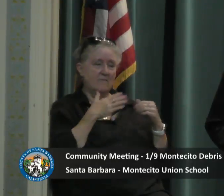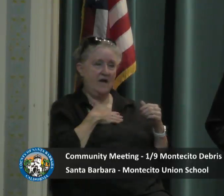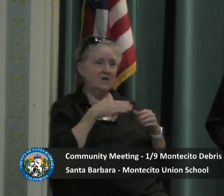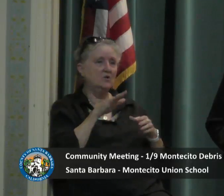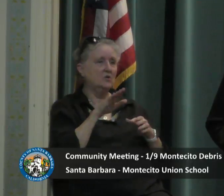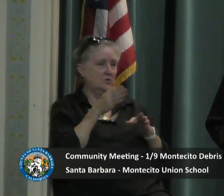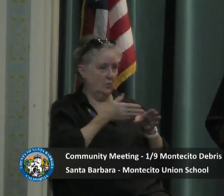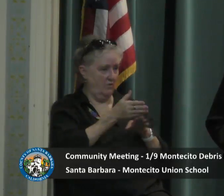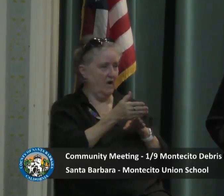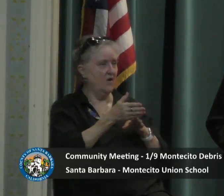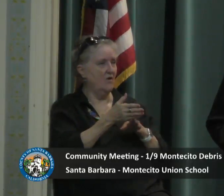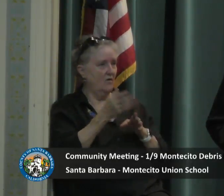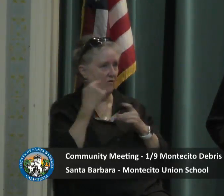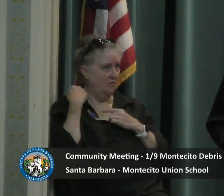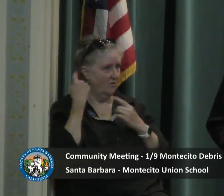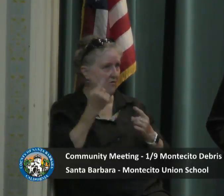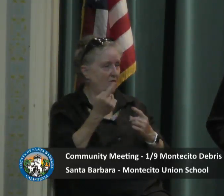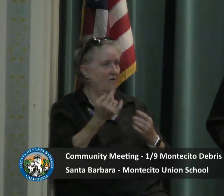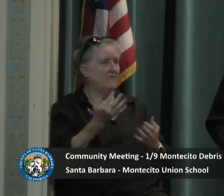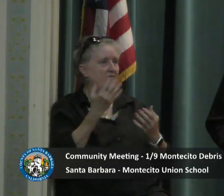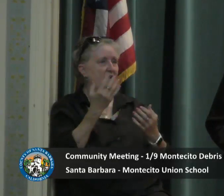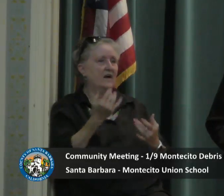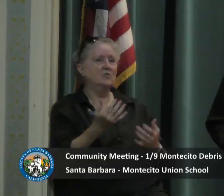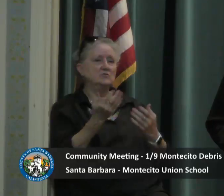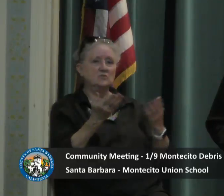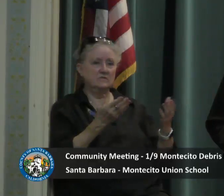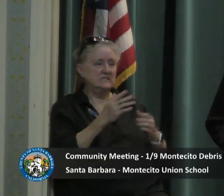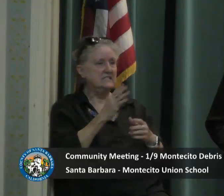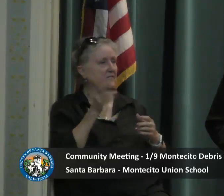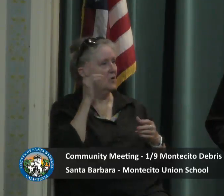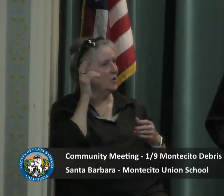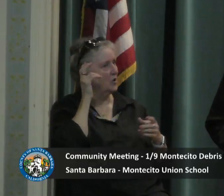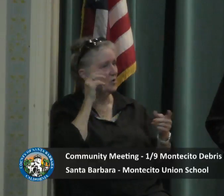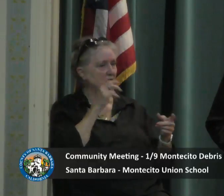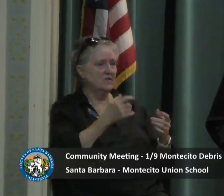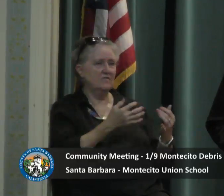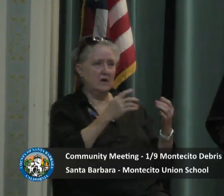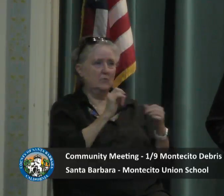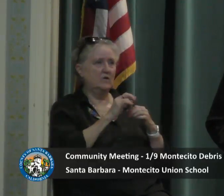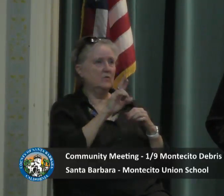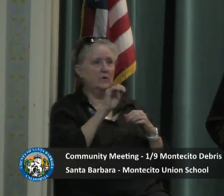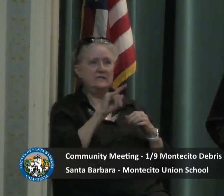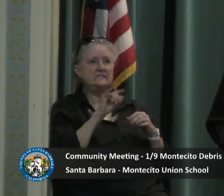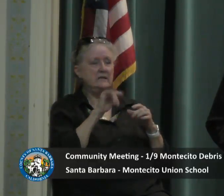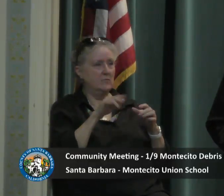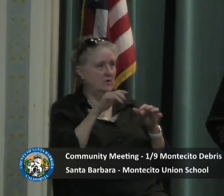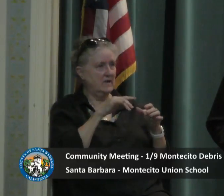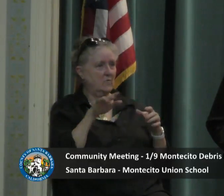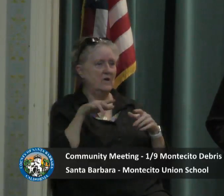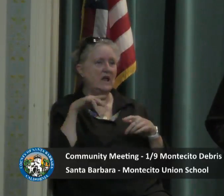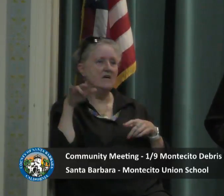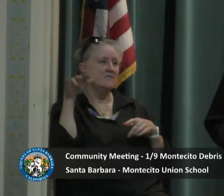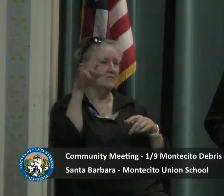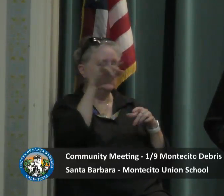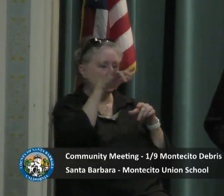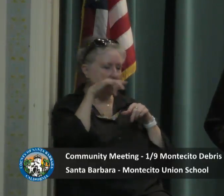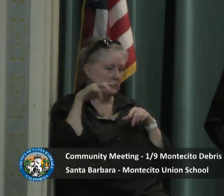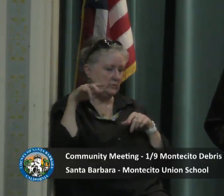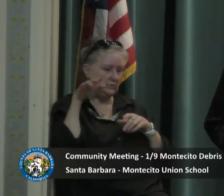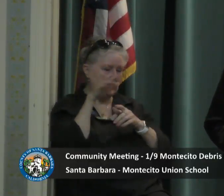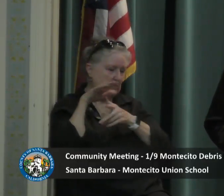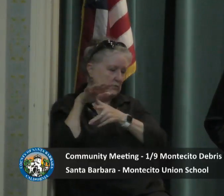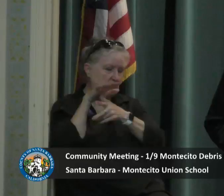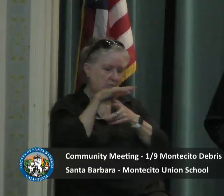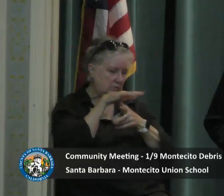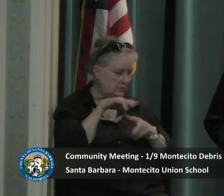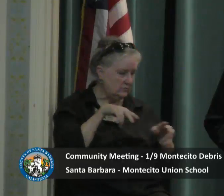service, and I had never heard of a fire with the rates that this fire had burned. And when I flew over that fire